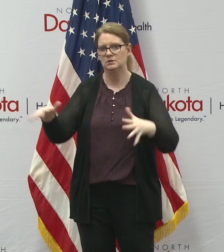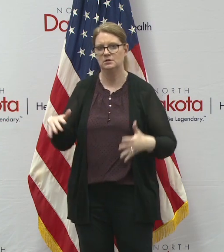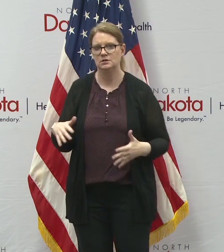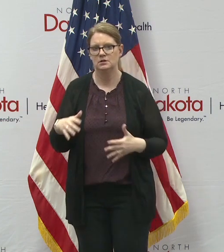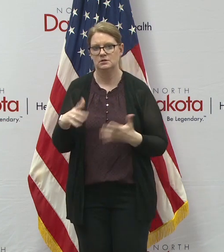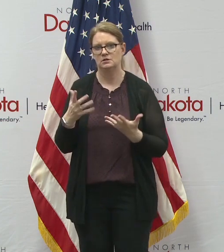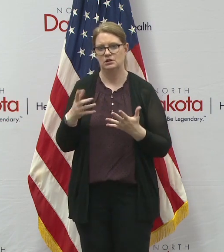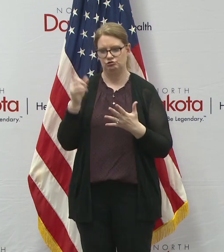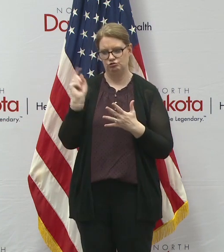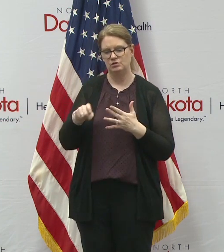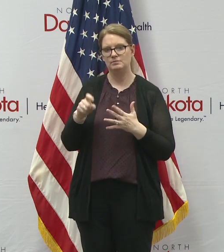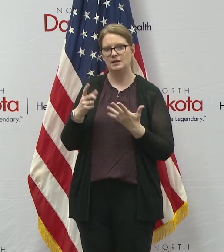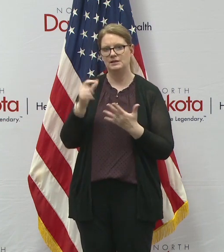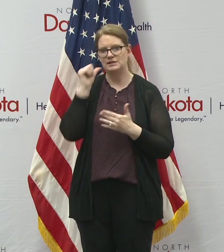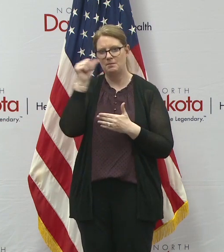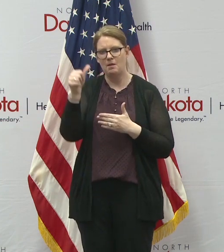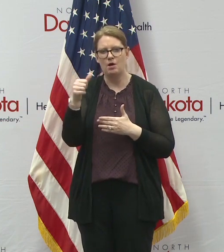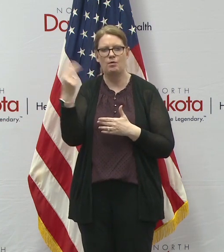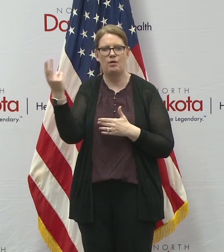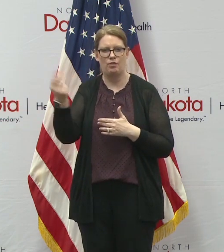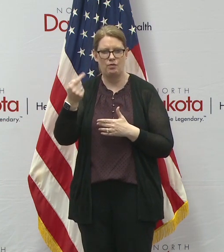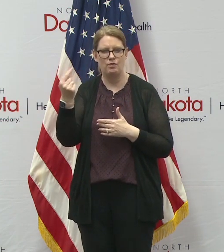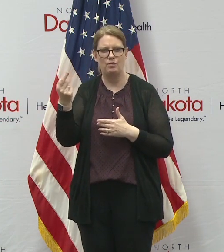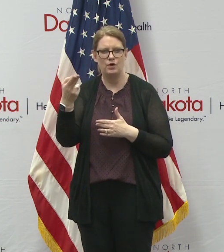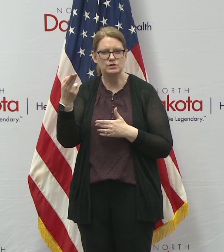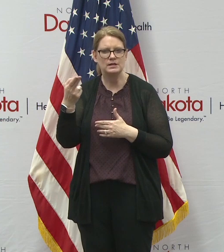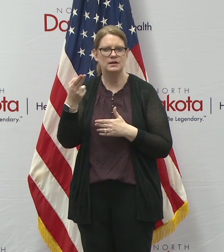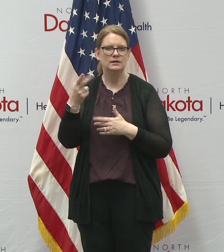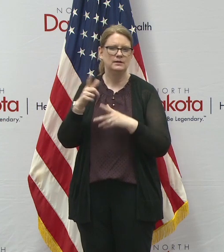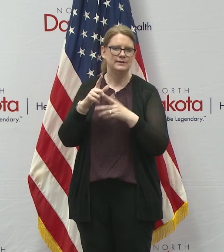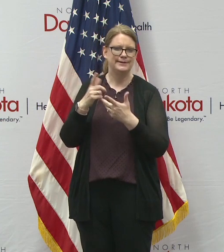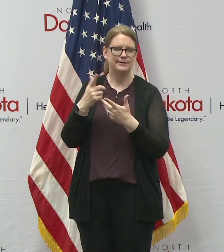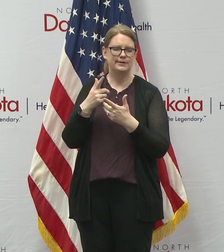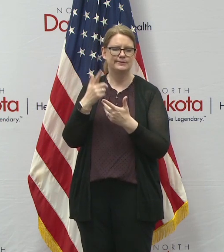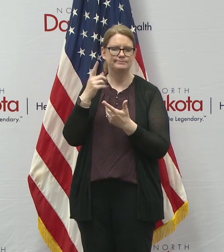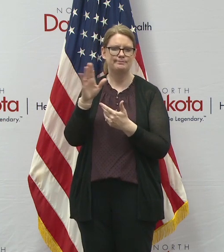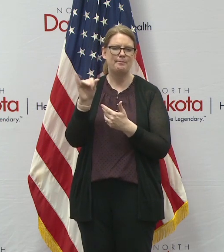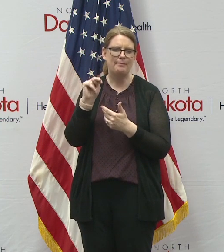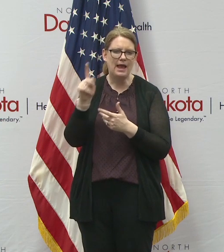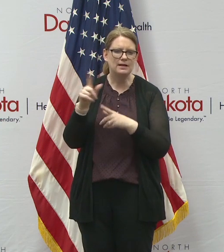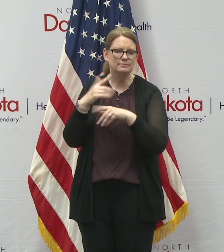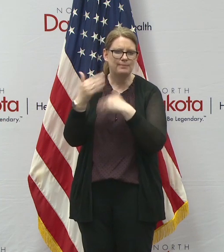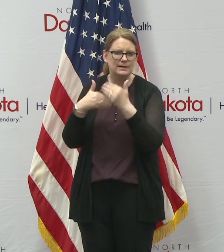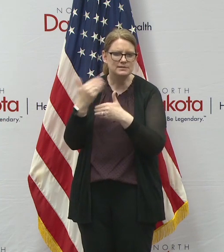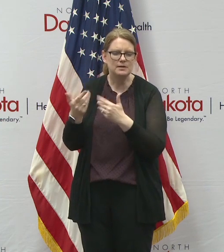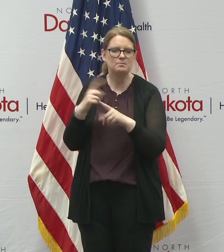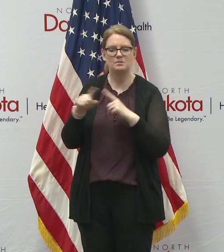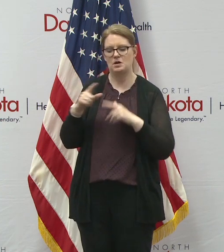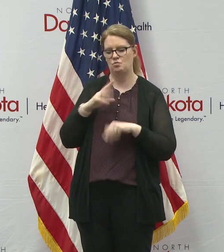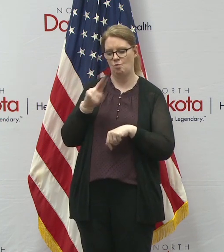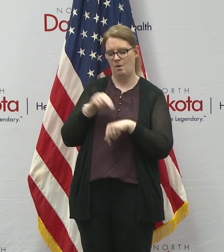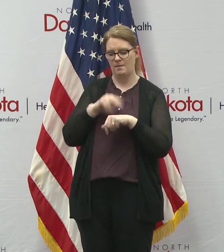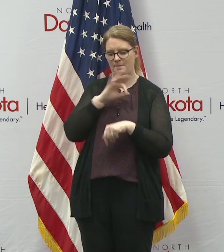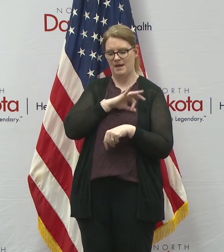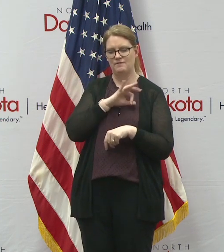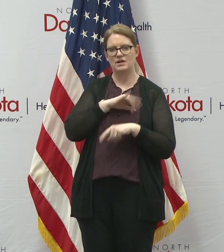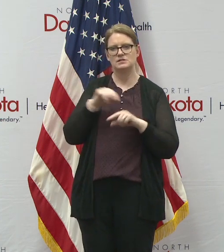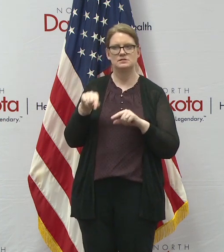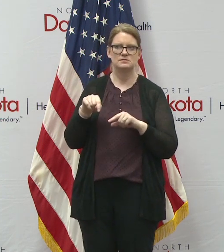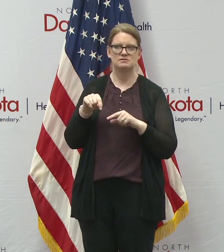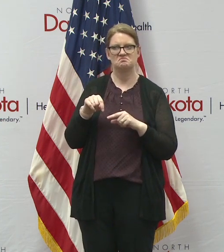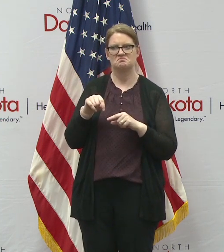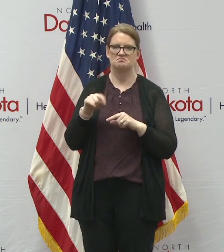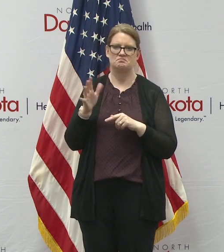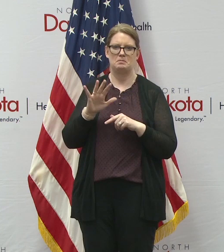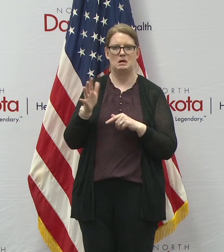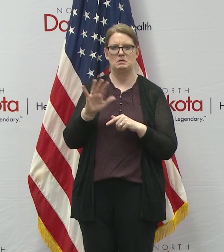of individuals by tomorrow or Thursday, depending on bank processing. Normal benefit payments this time of year would be in the range